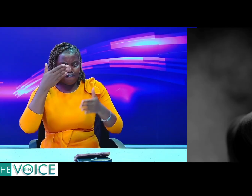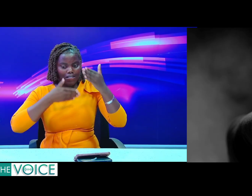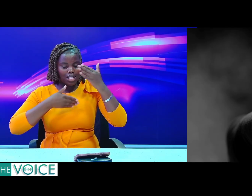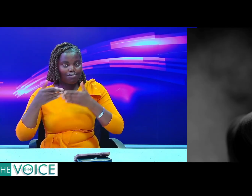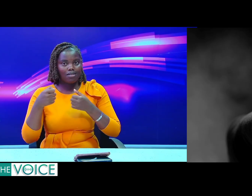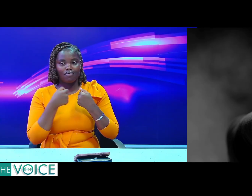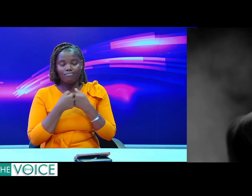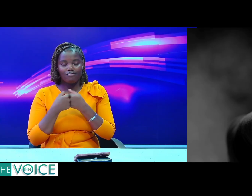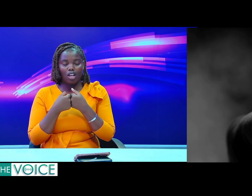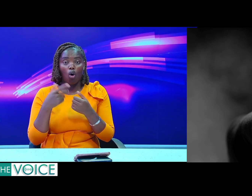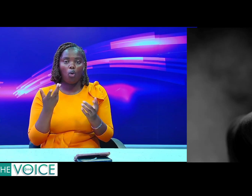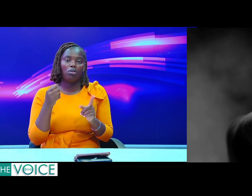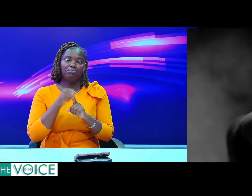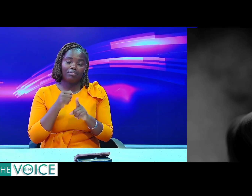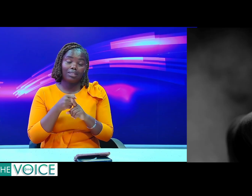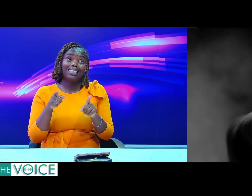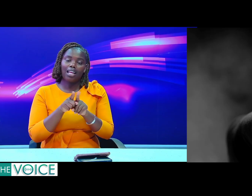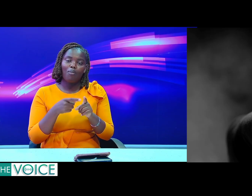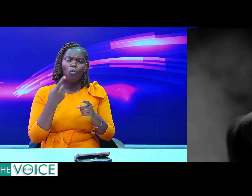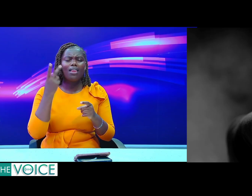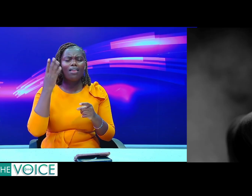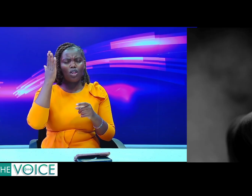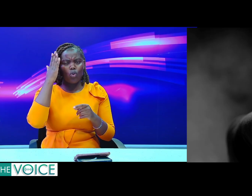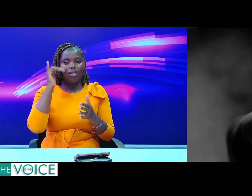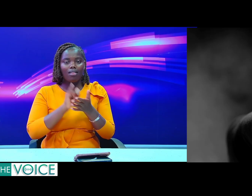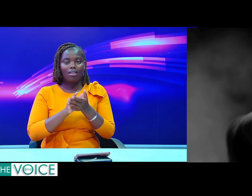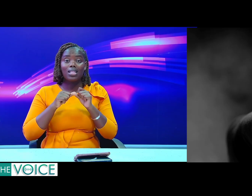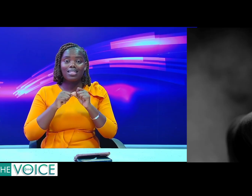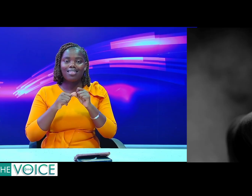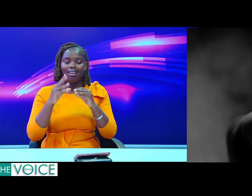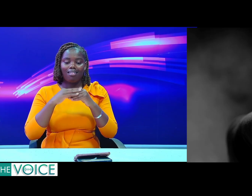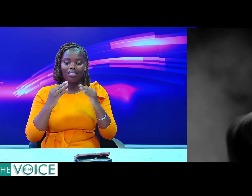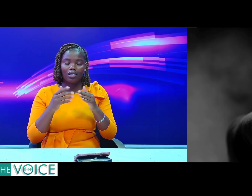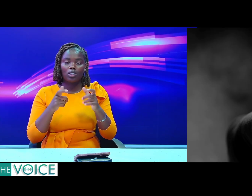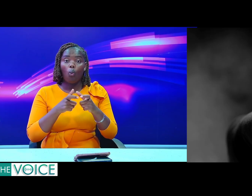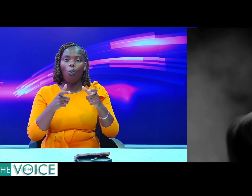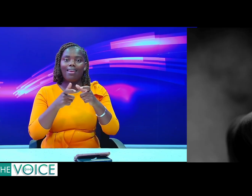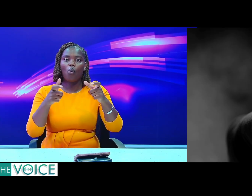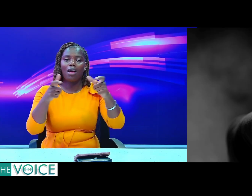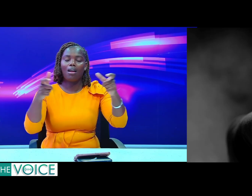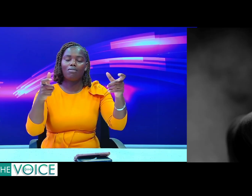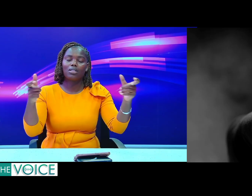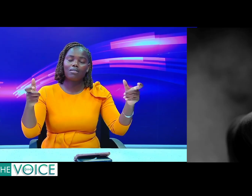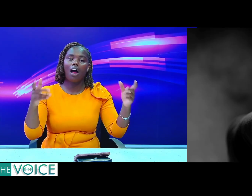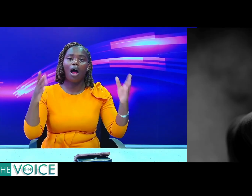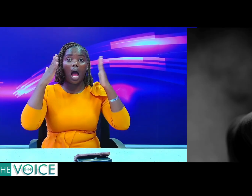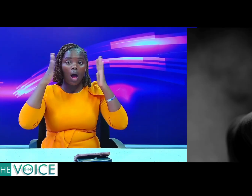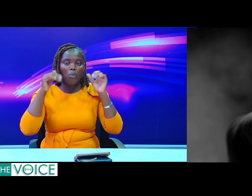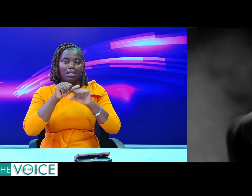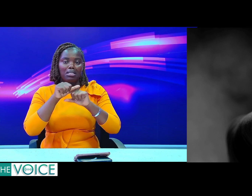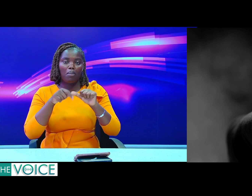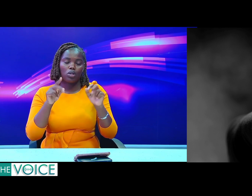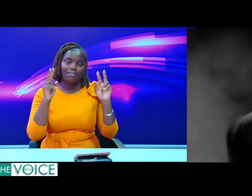for everyone. Whenever someone experiences this challenge or this abuse, then they know where they need to,